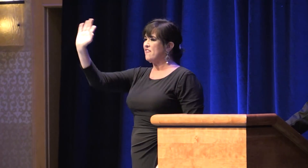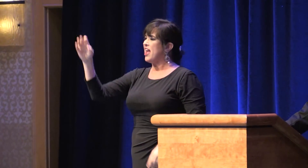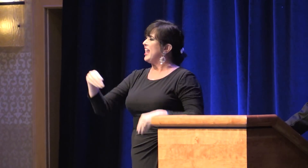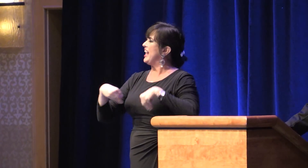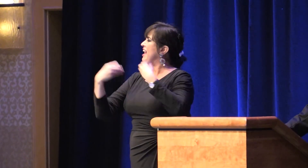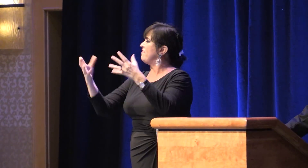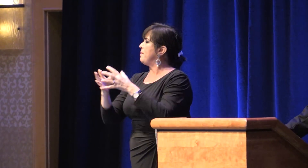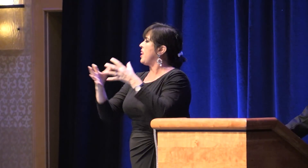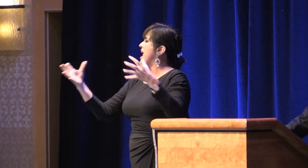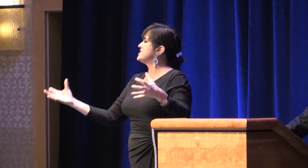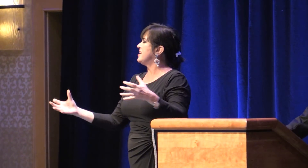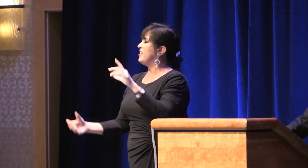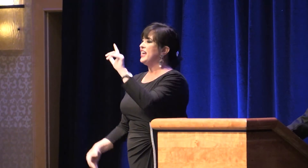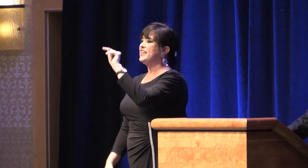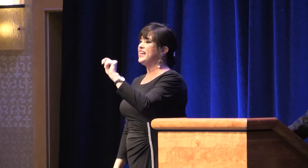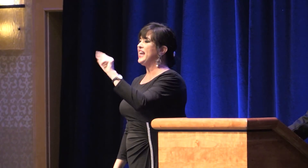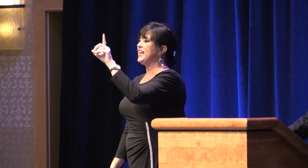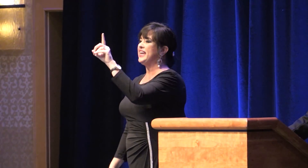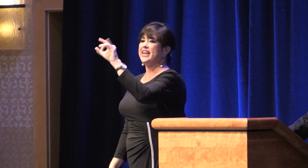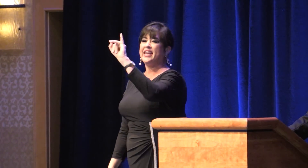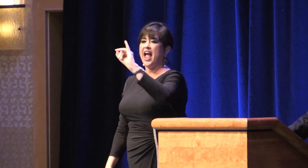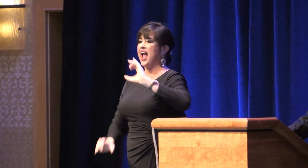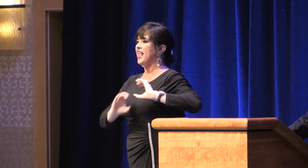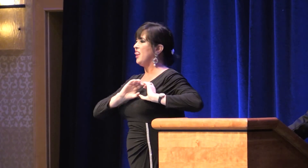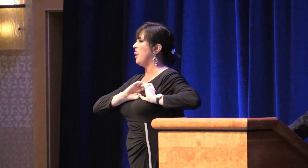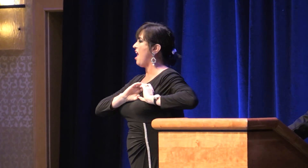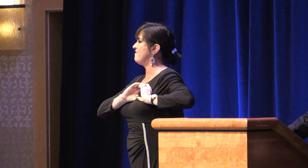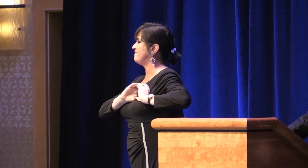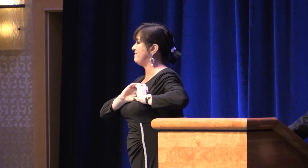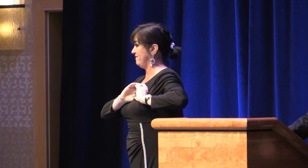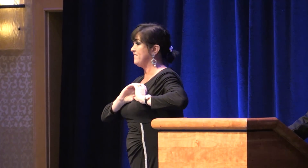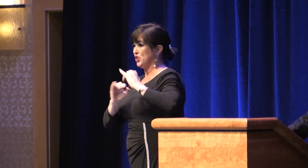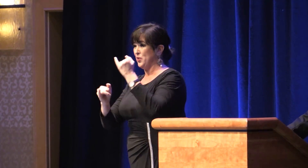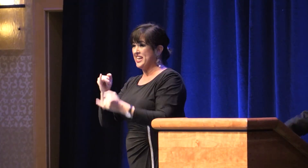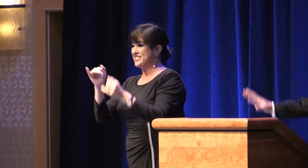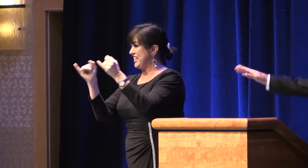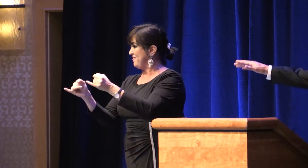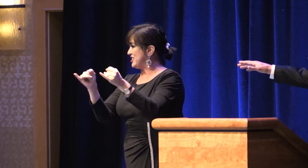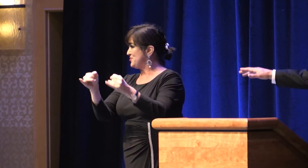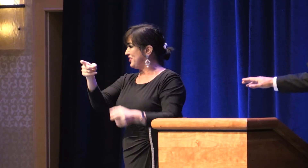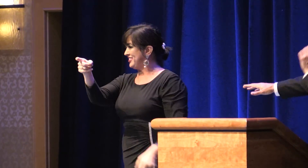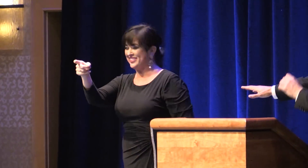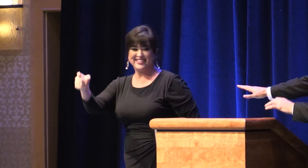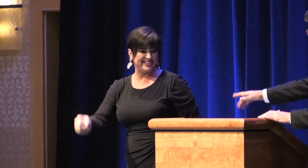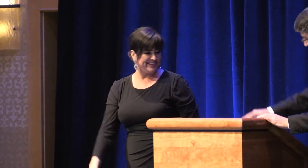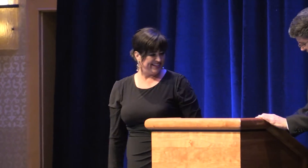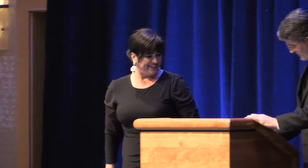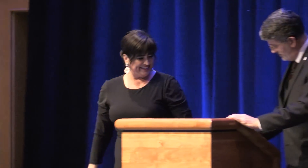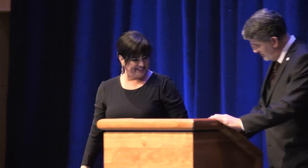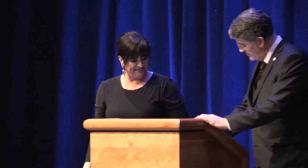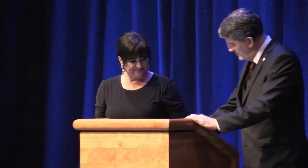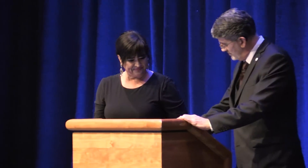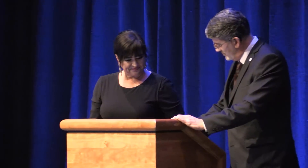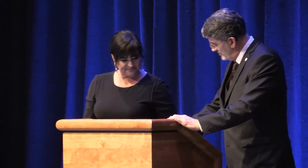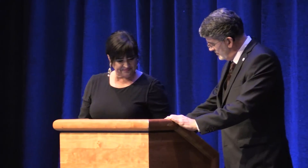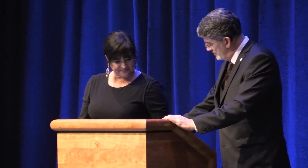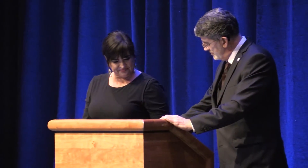red carpet and give a big wave. So give them lots of TDI love as they're introduced and walk the carpet this